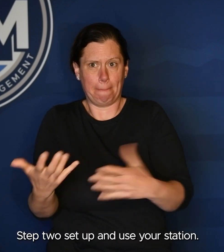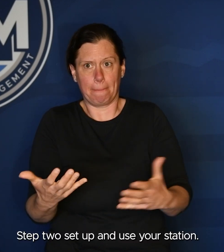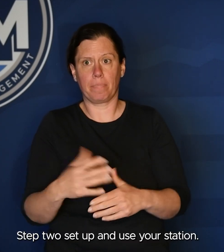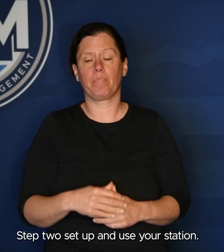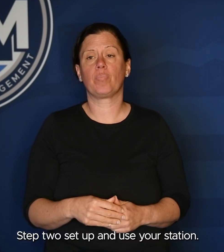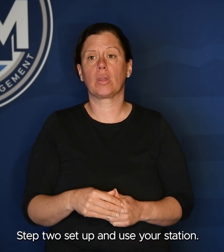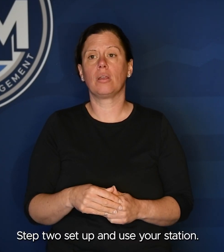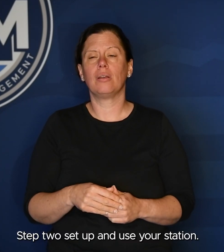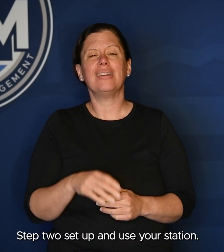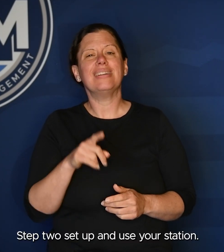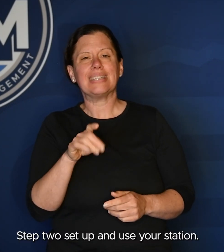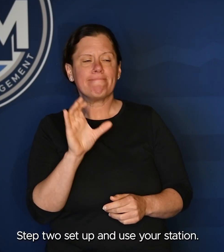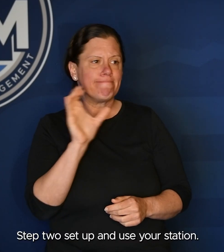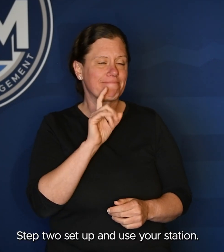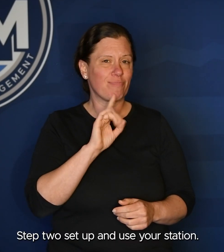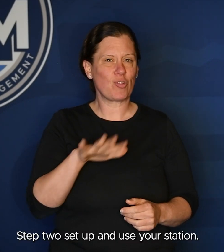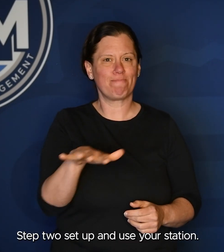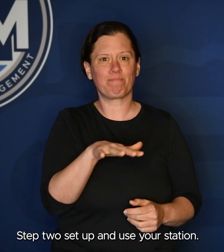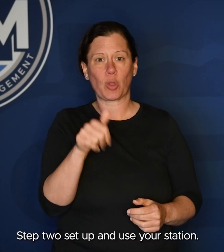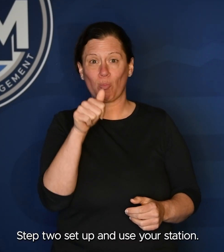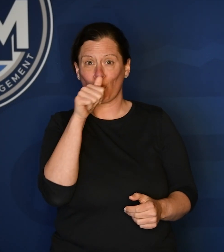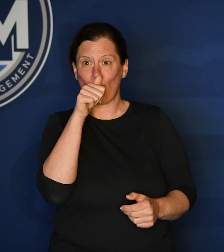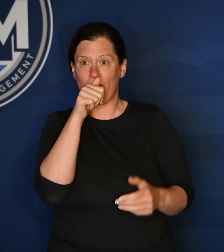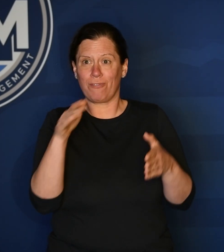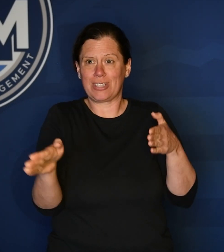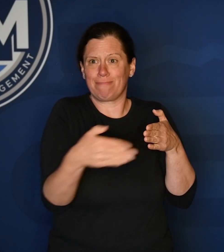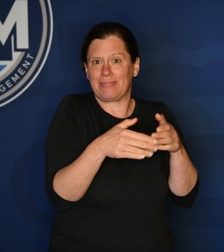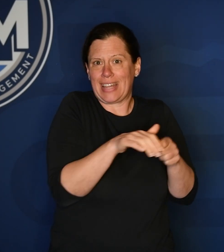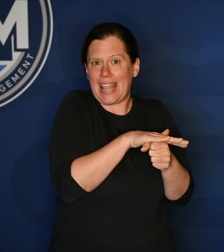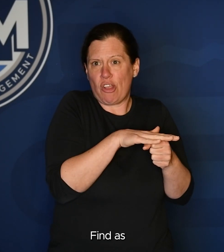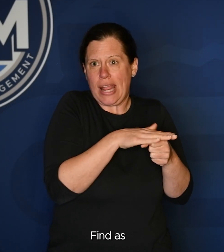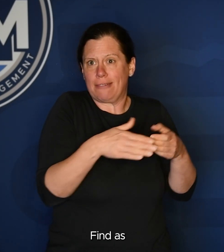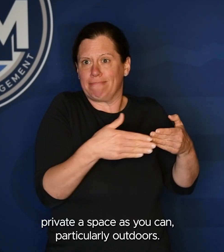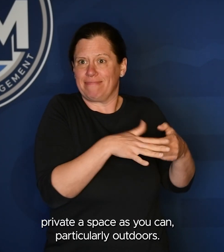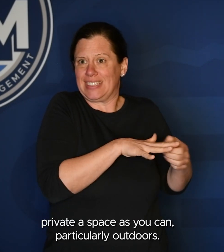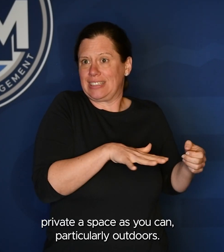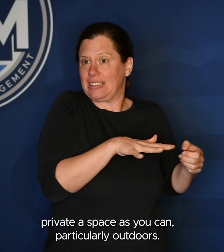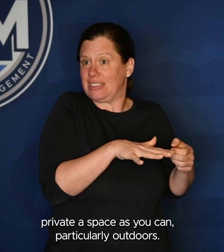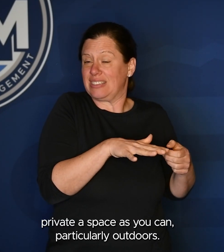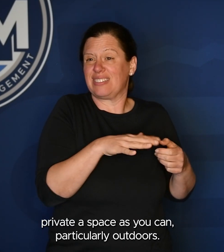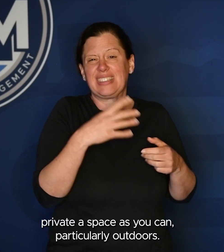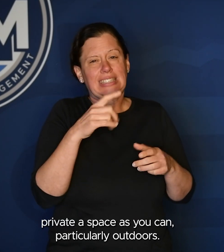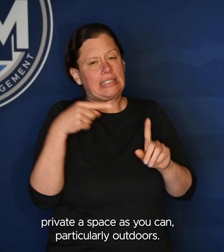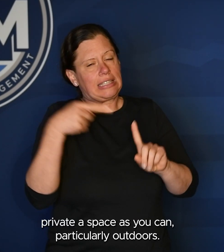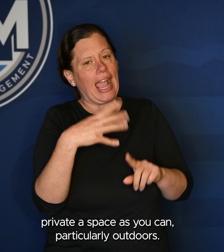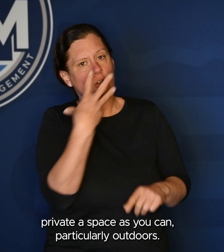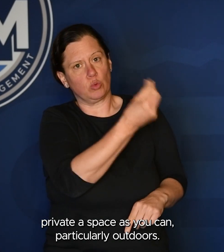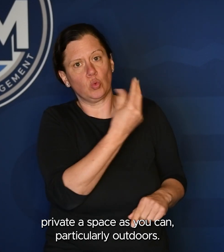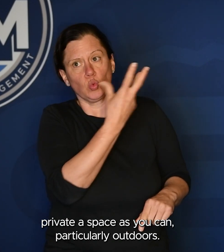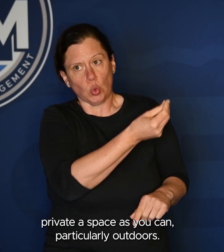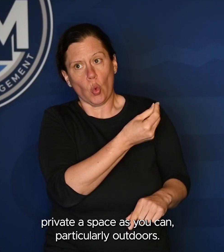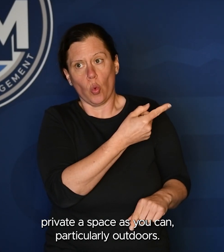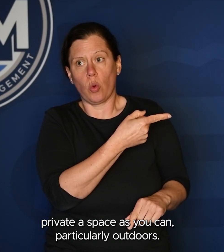Step 2. Set up and use your station. Find as private a space as you can, particularly